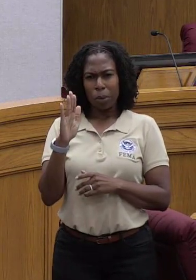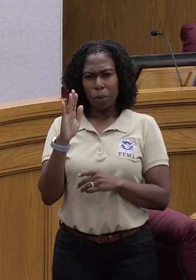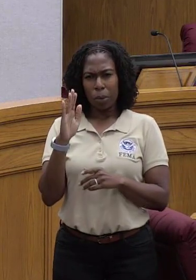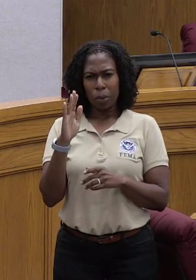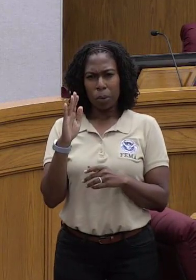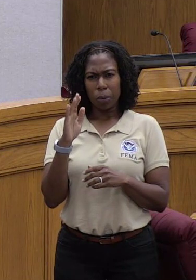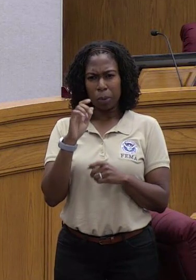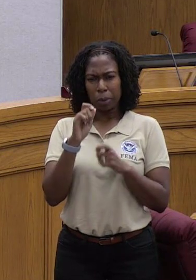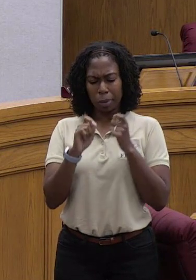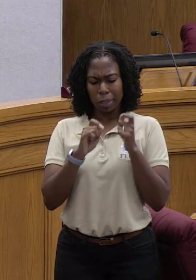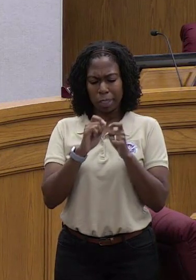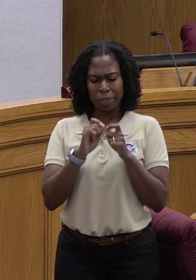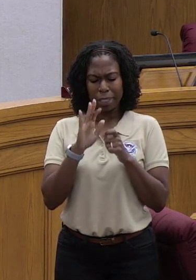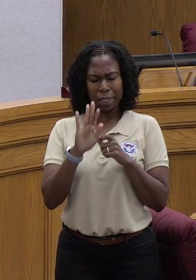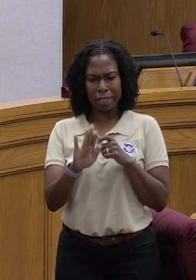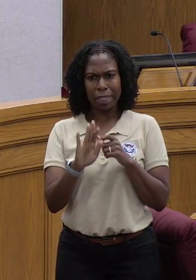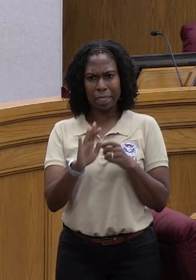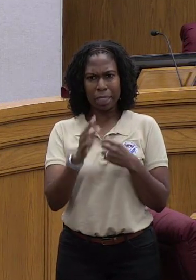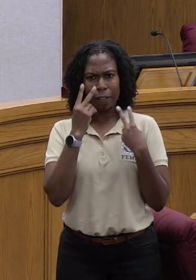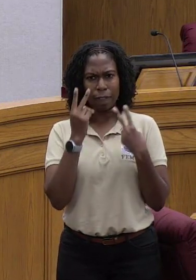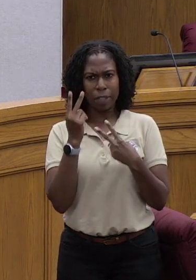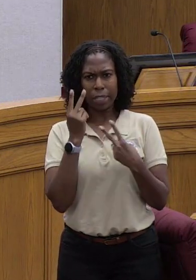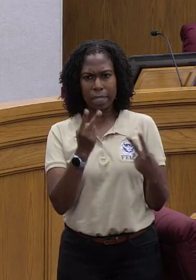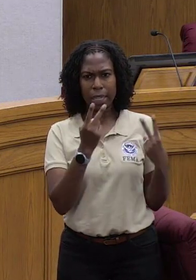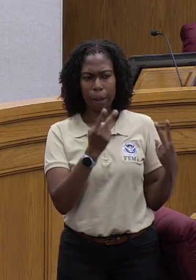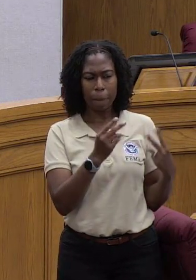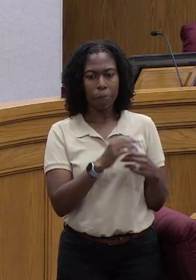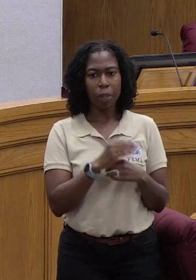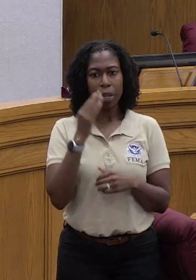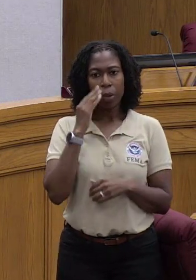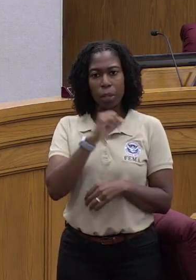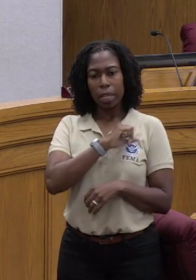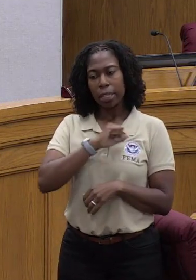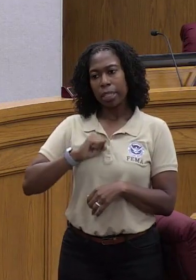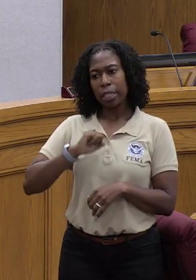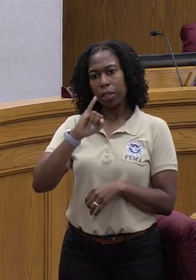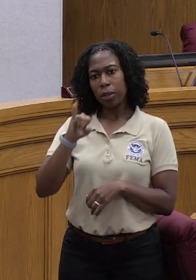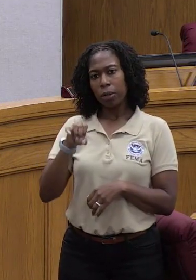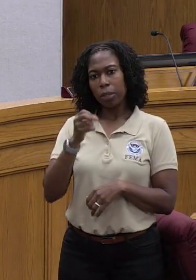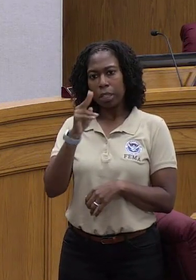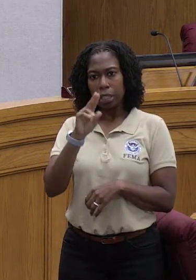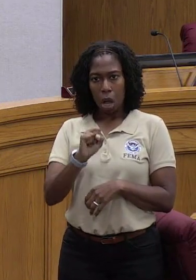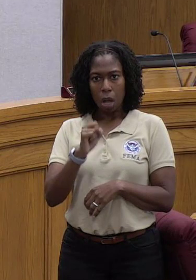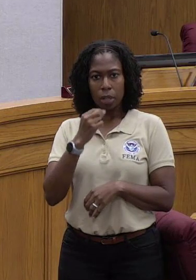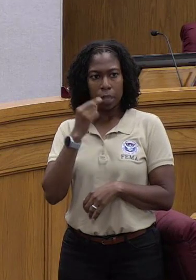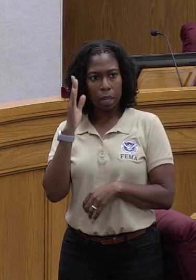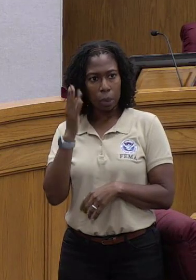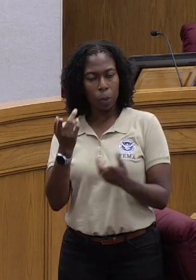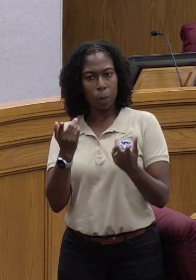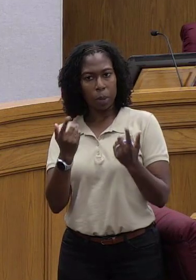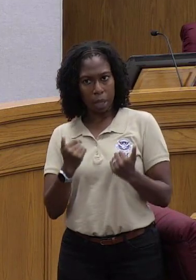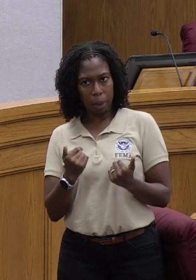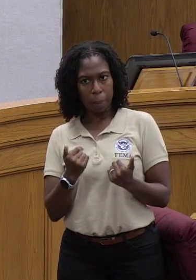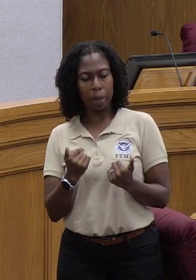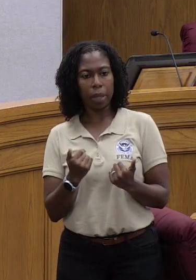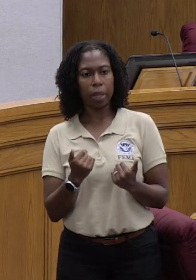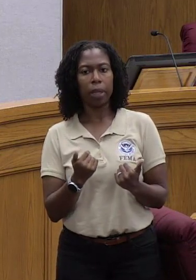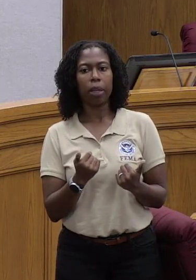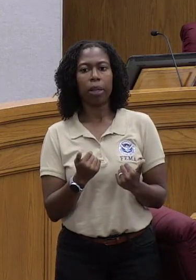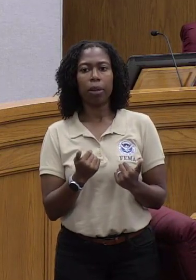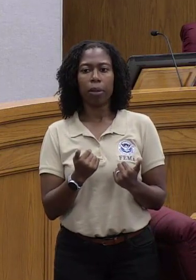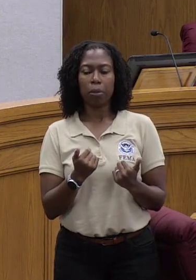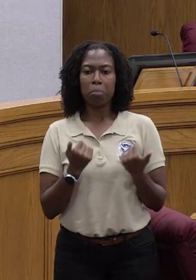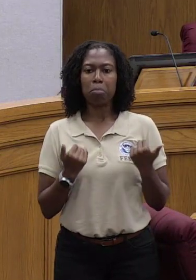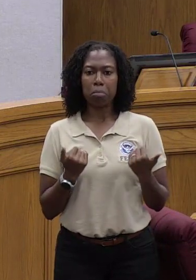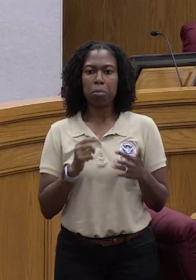plans, for his visit. I know that Senator Johns announced that he would be making, at the hearing he announced he would be making a visit